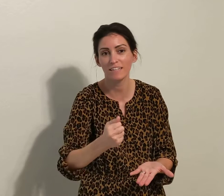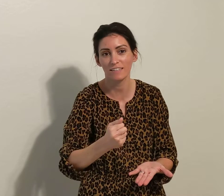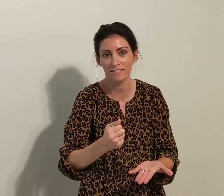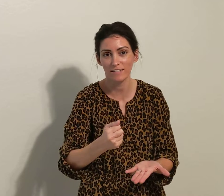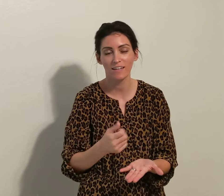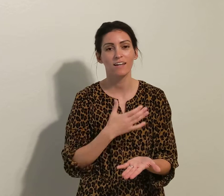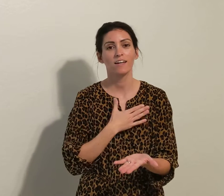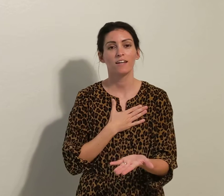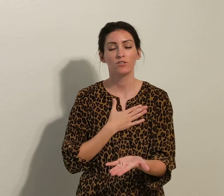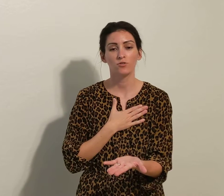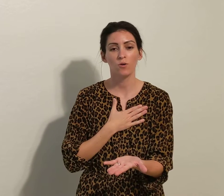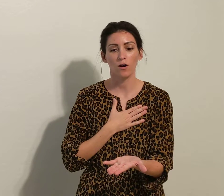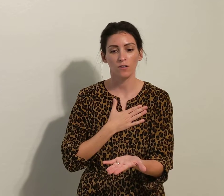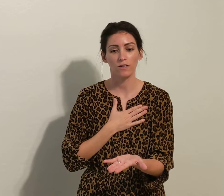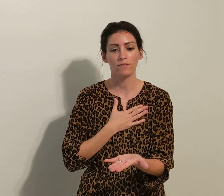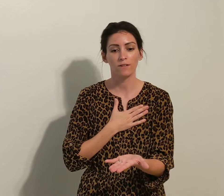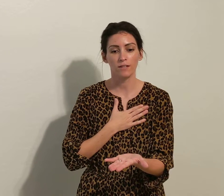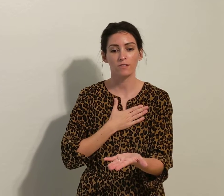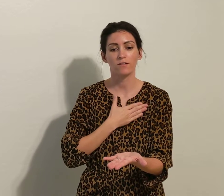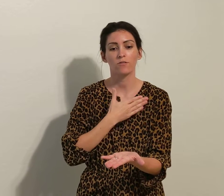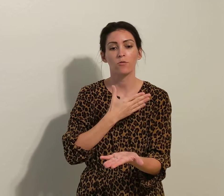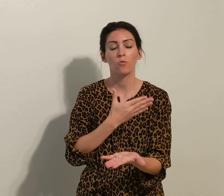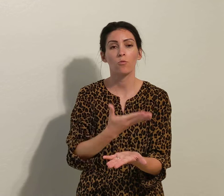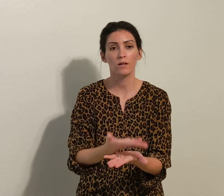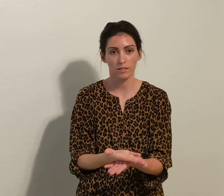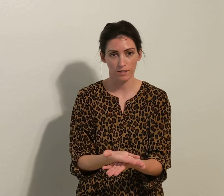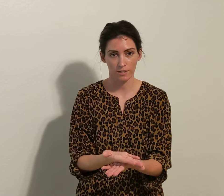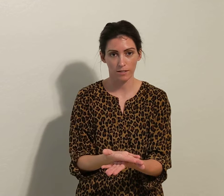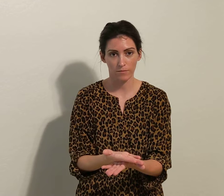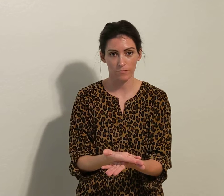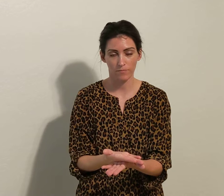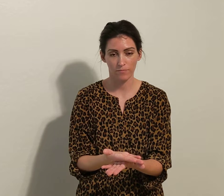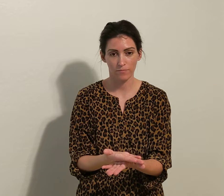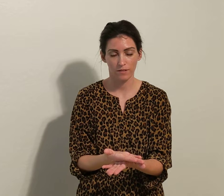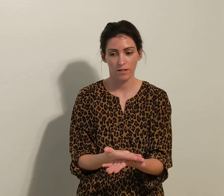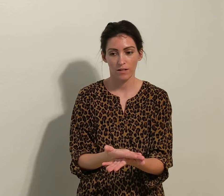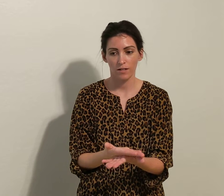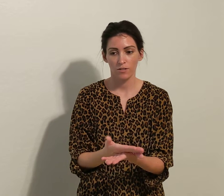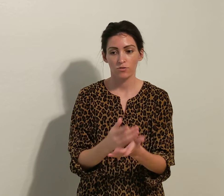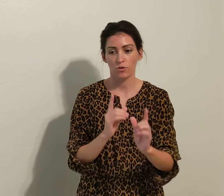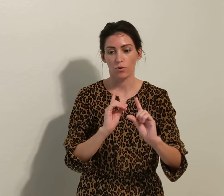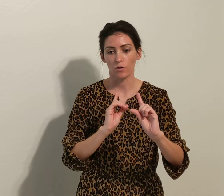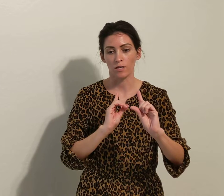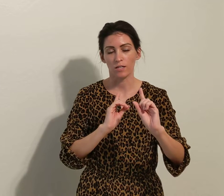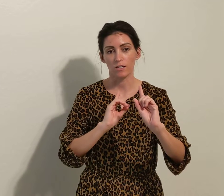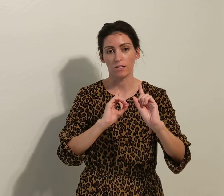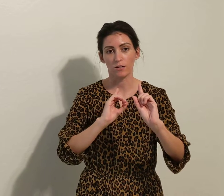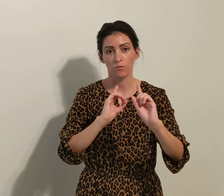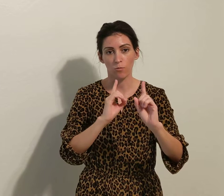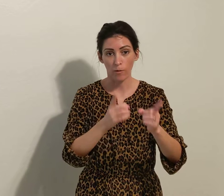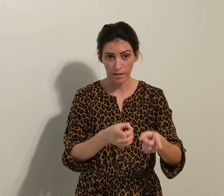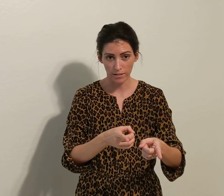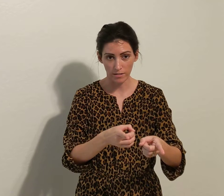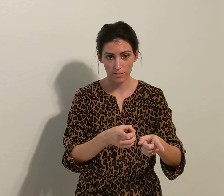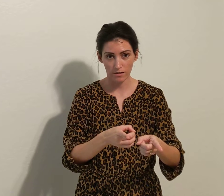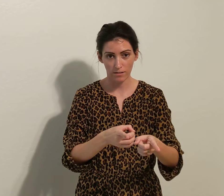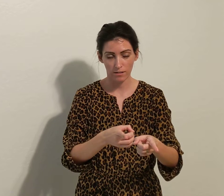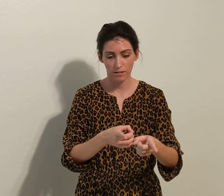it. You are giving it willingly. So he went